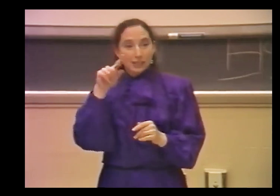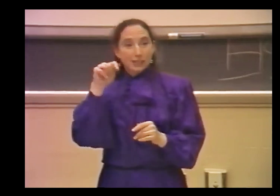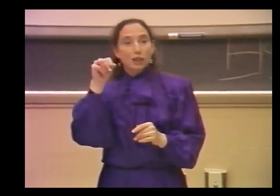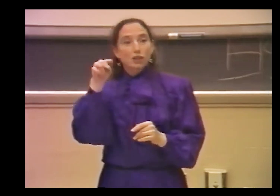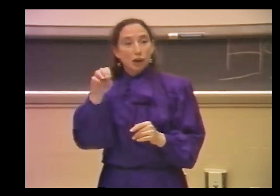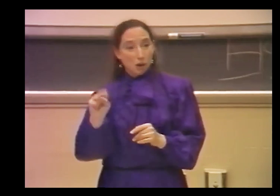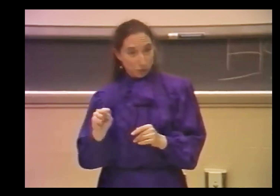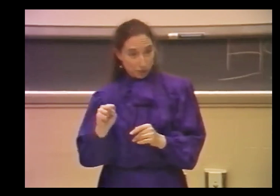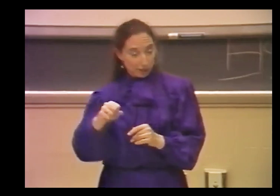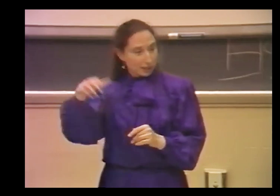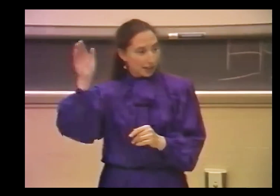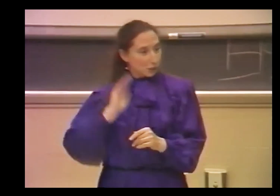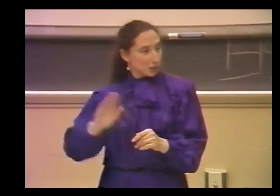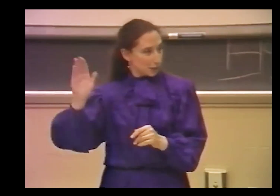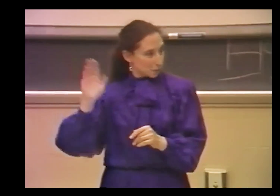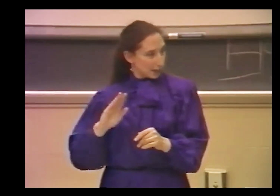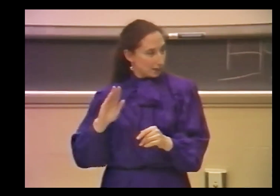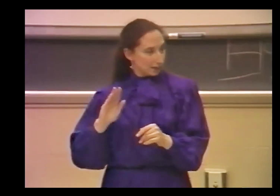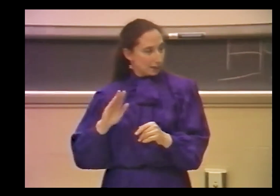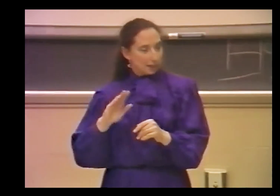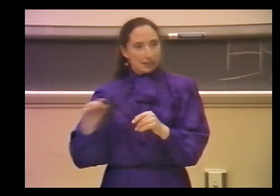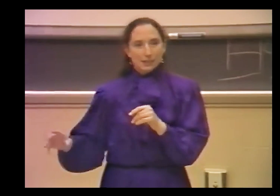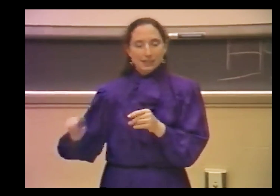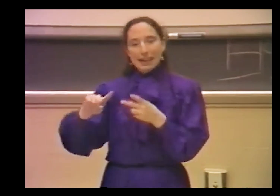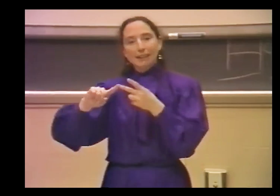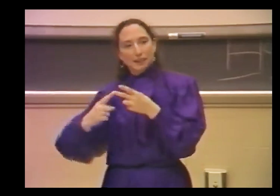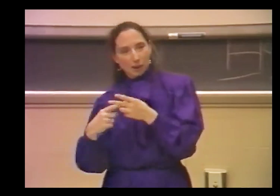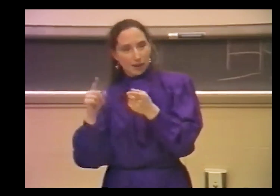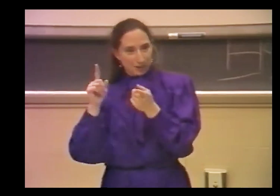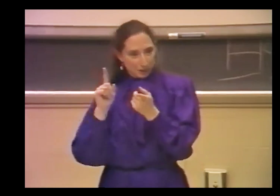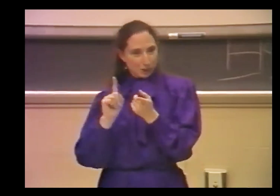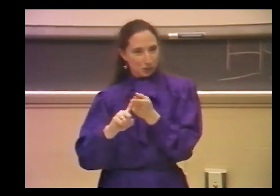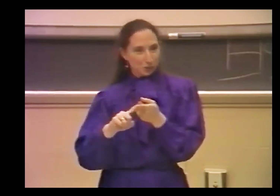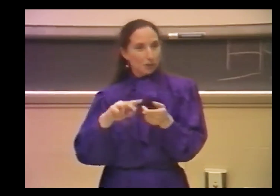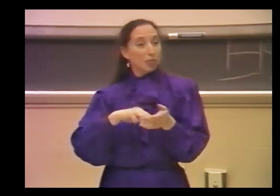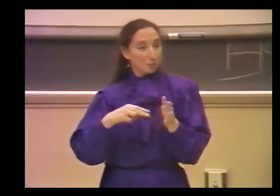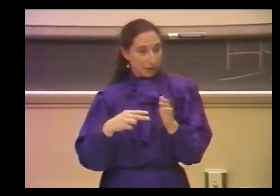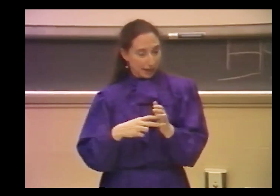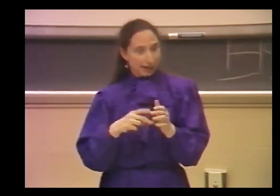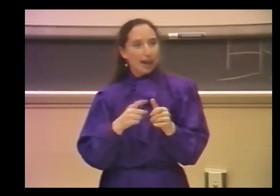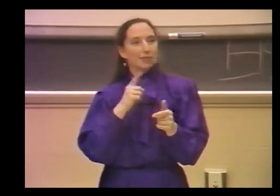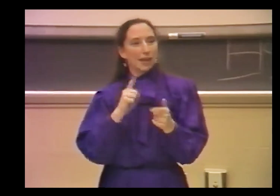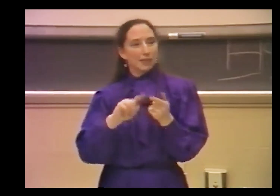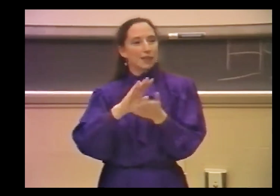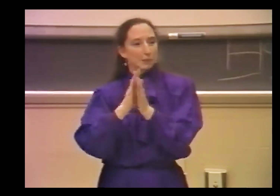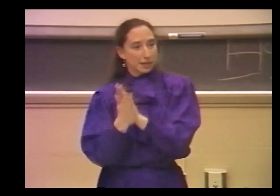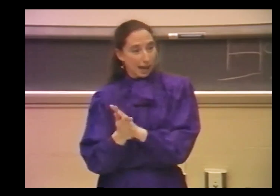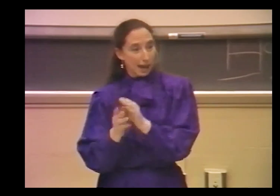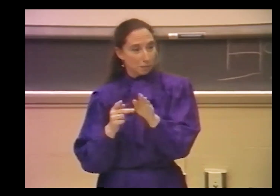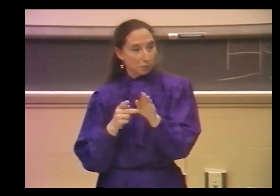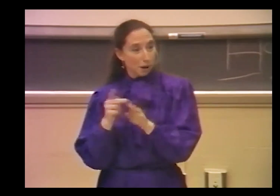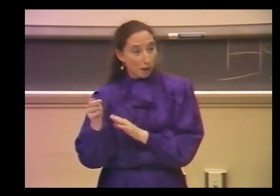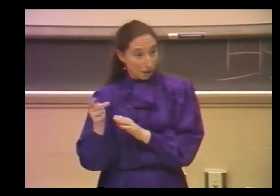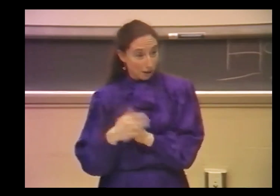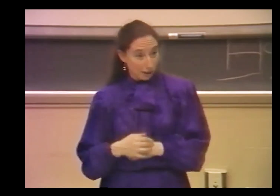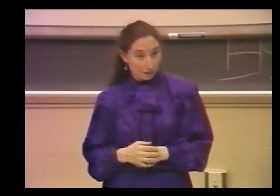Chinese tones. They used to be secondary to the meaning, and then they became primary.